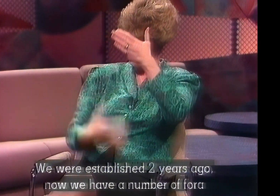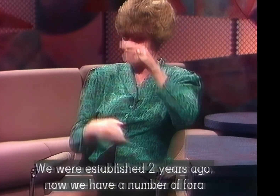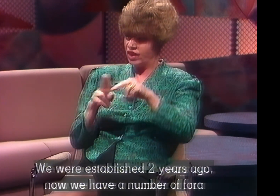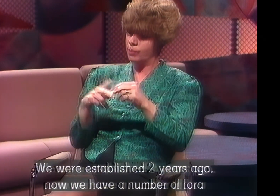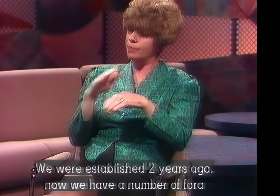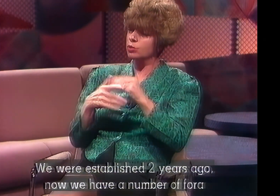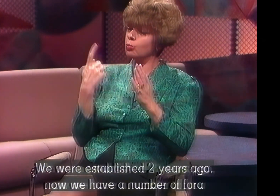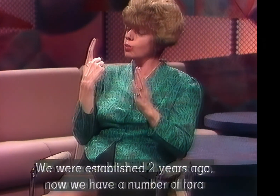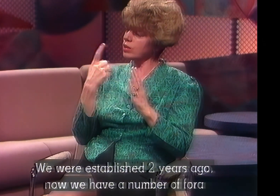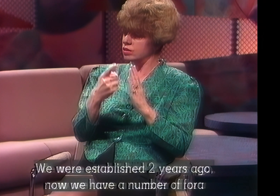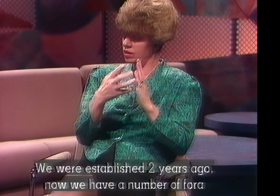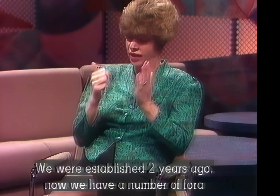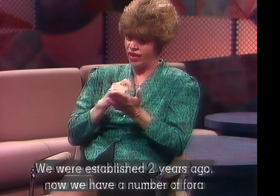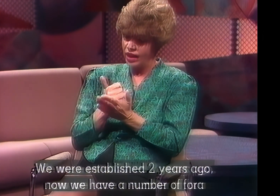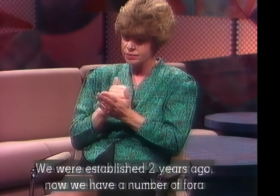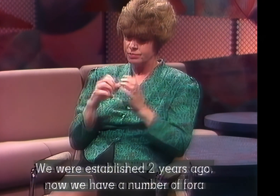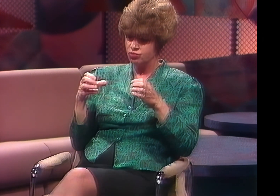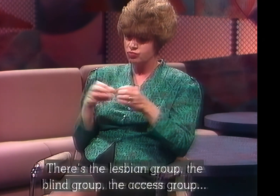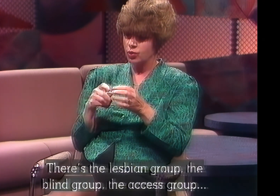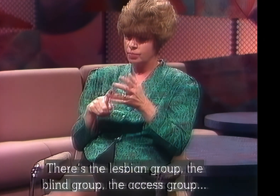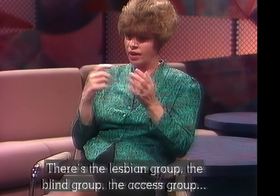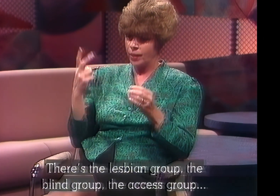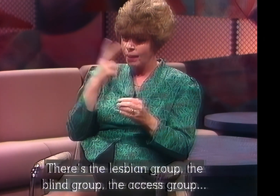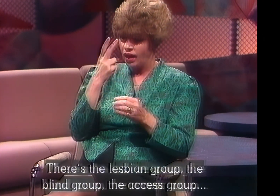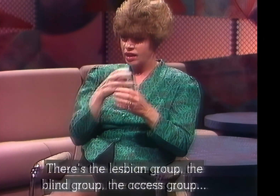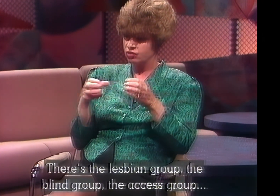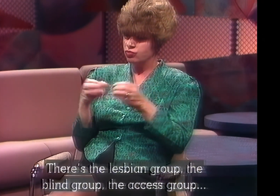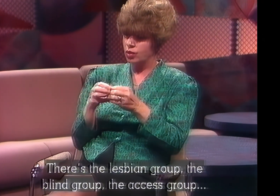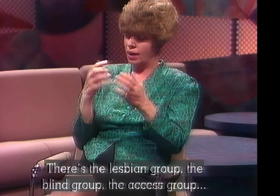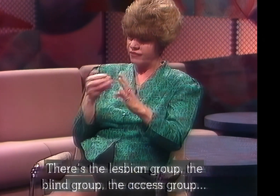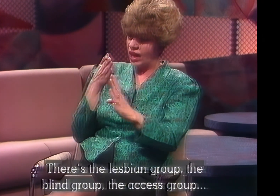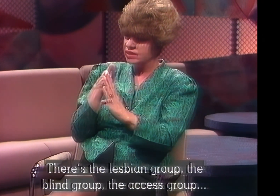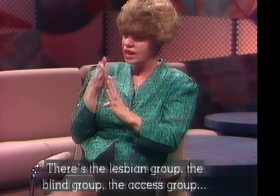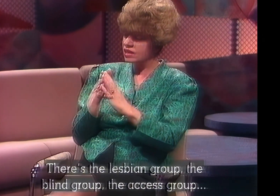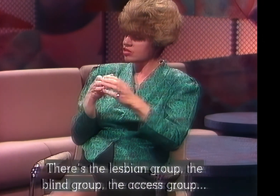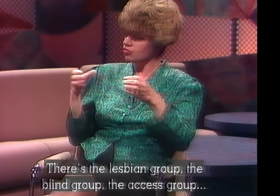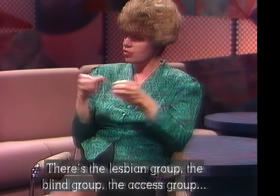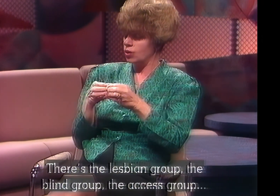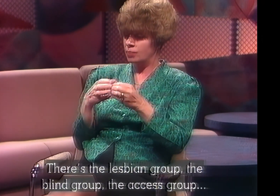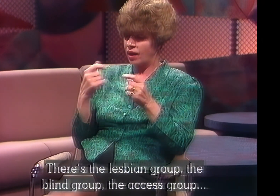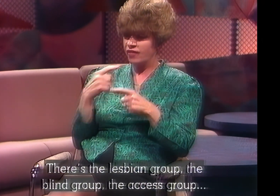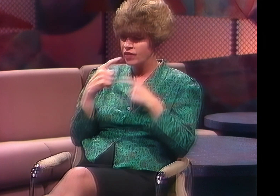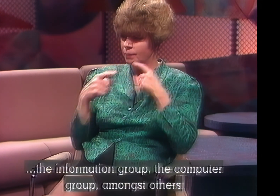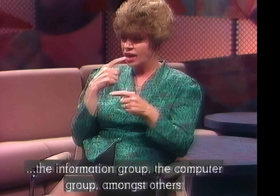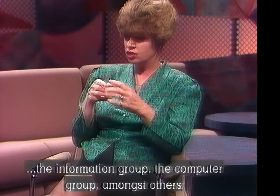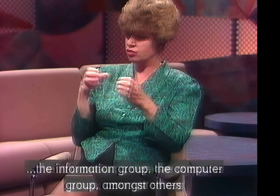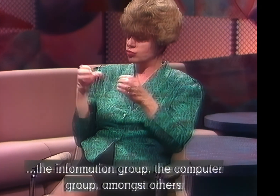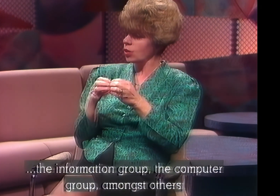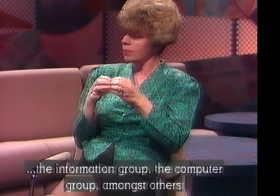we have a number of fora, not just one. There's the lesbian group, the blind group, the access group, the information group